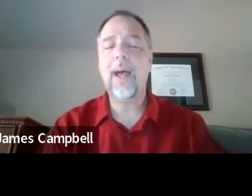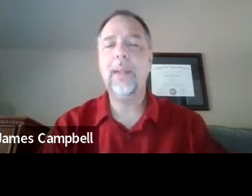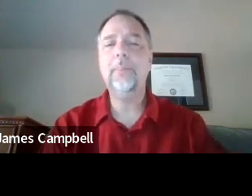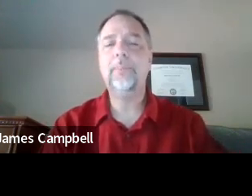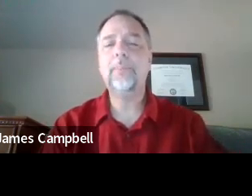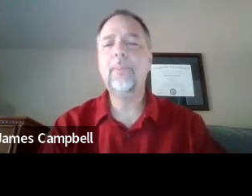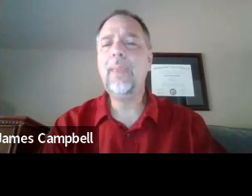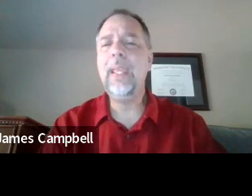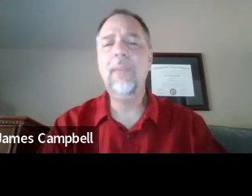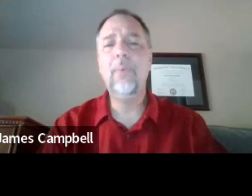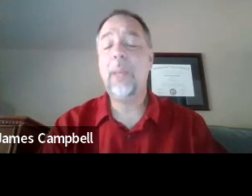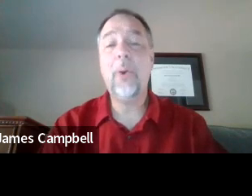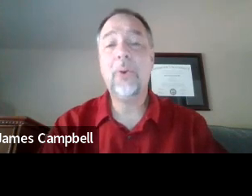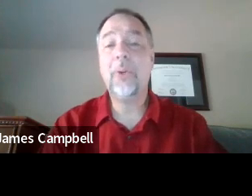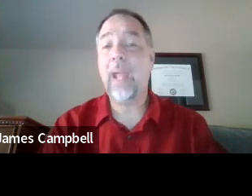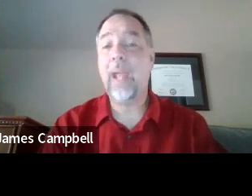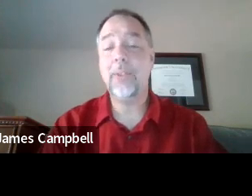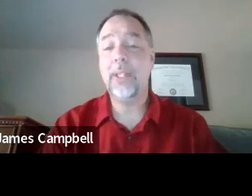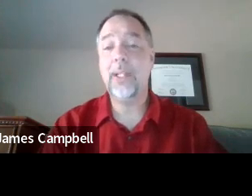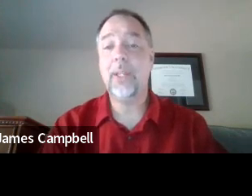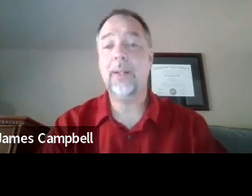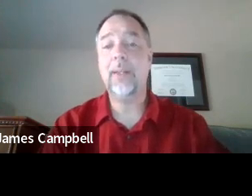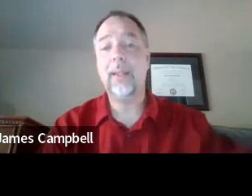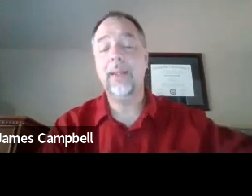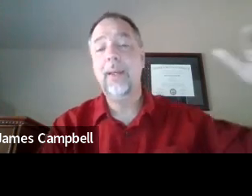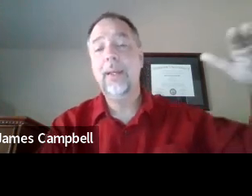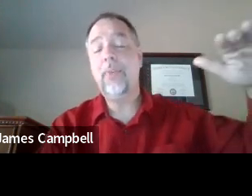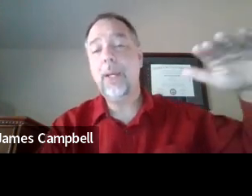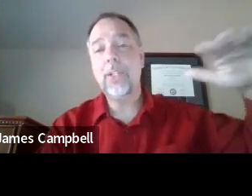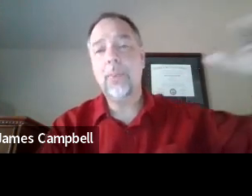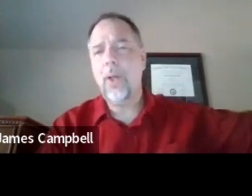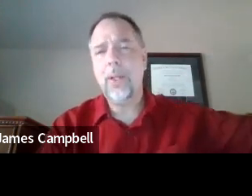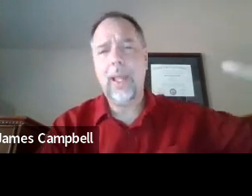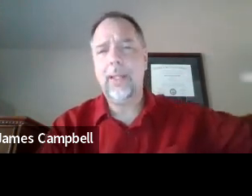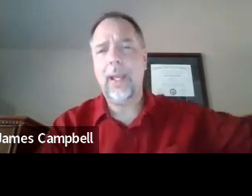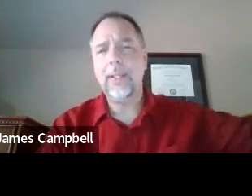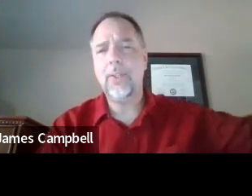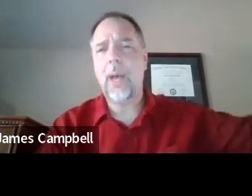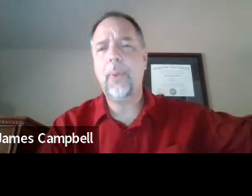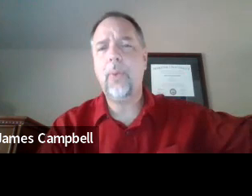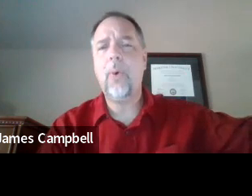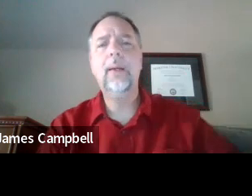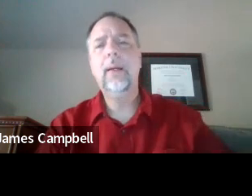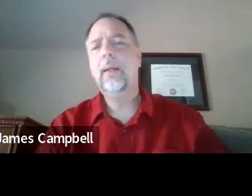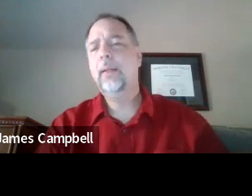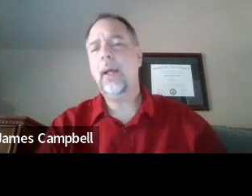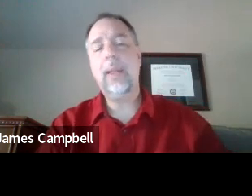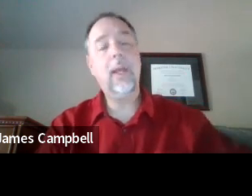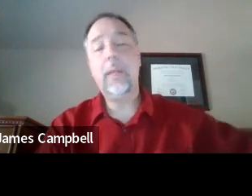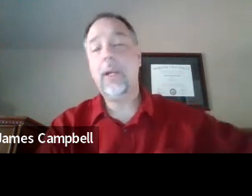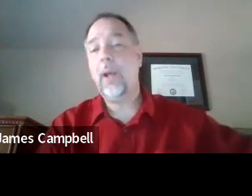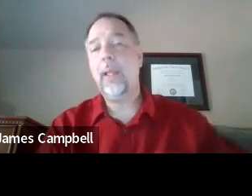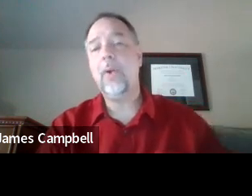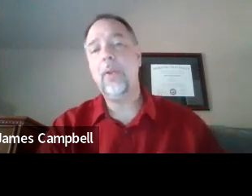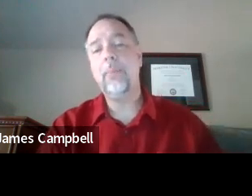they reside. Even when they procreate, they don't see each other. Like the females come along and lay their eggs on top of the water. They